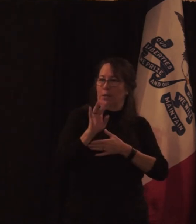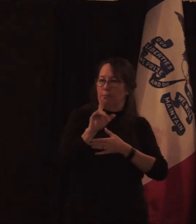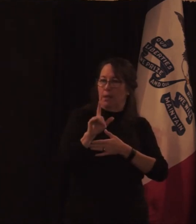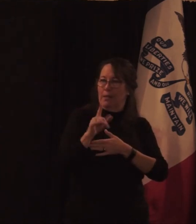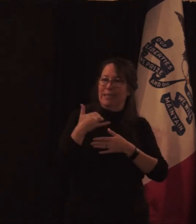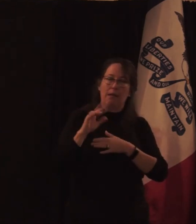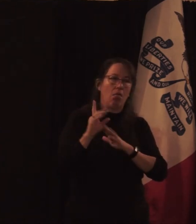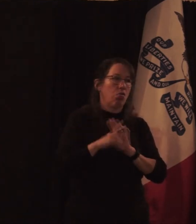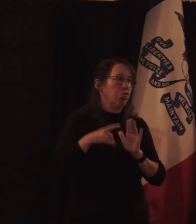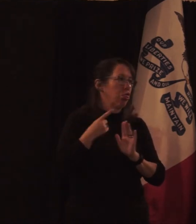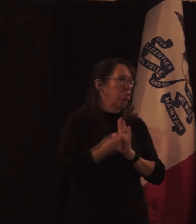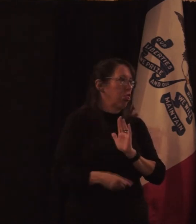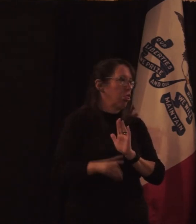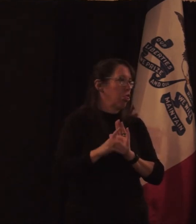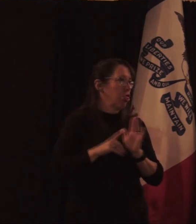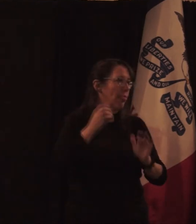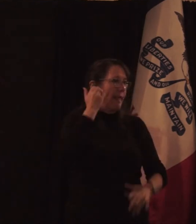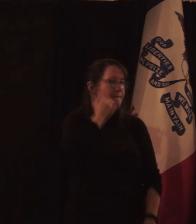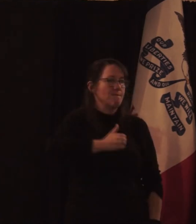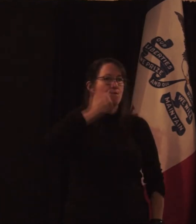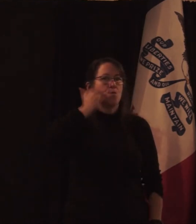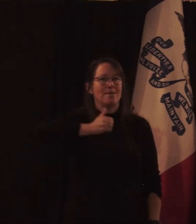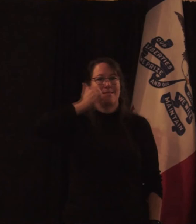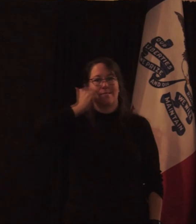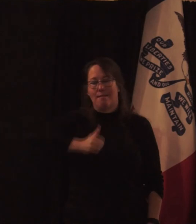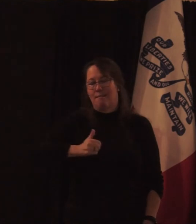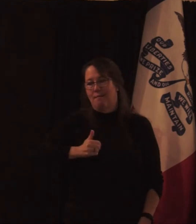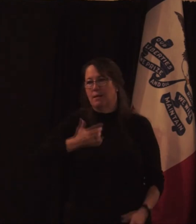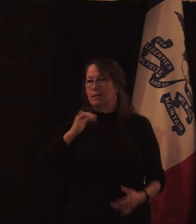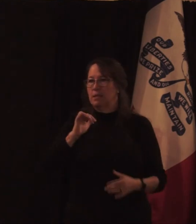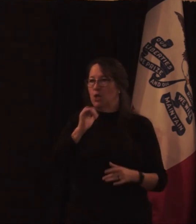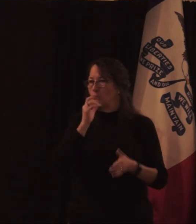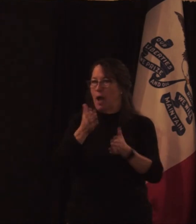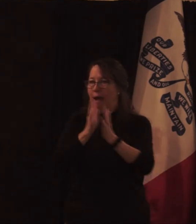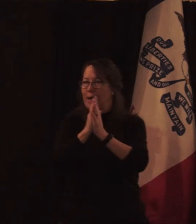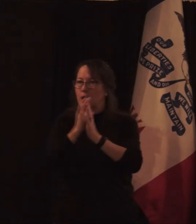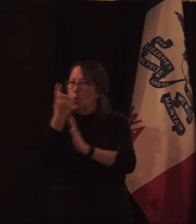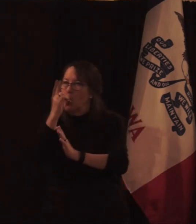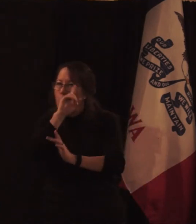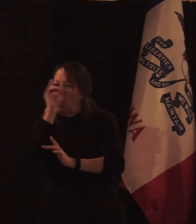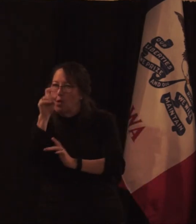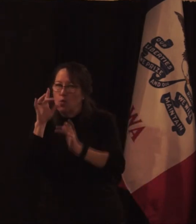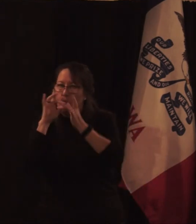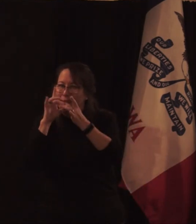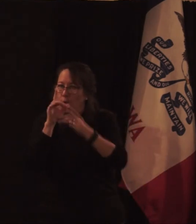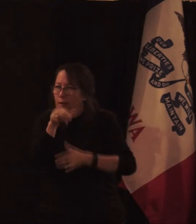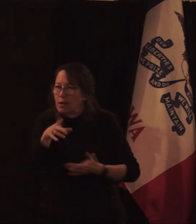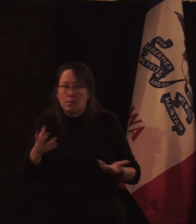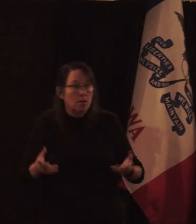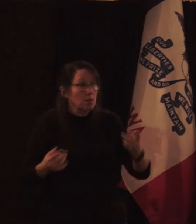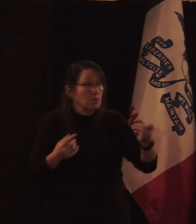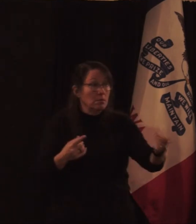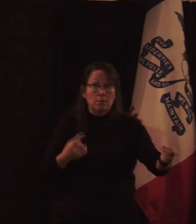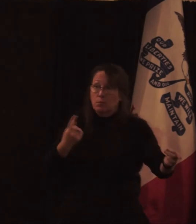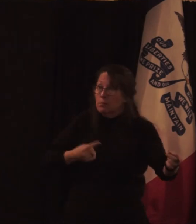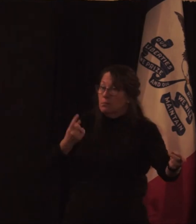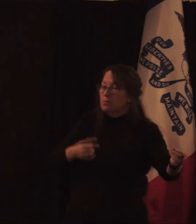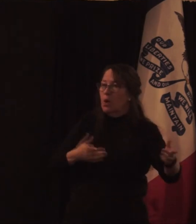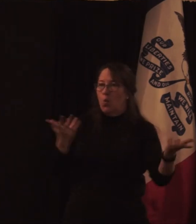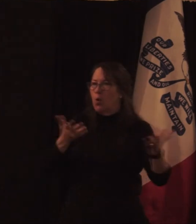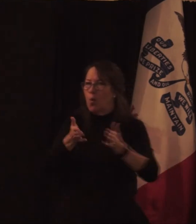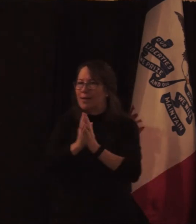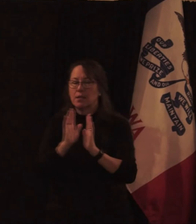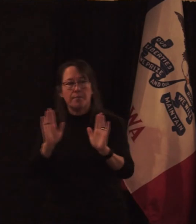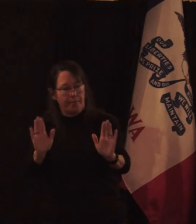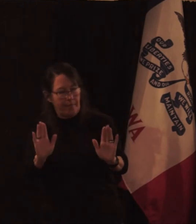still discriminated against on a daily basis, and yet you're not asking one question about it. And they say, well, what would you